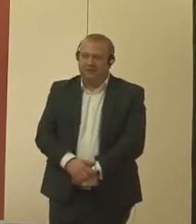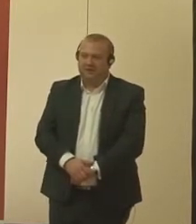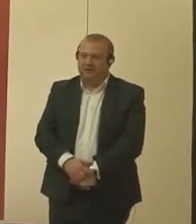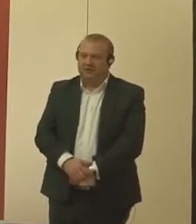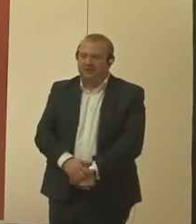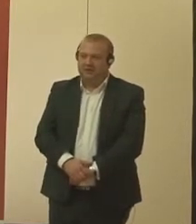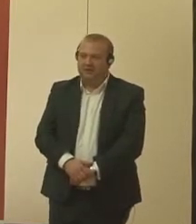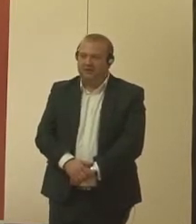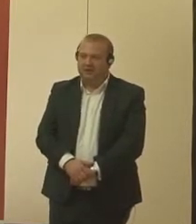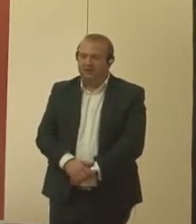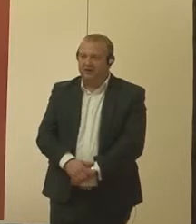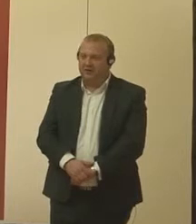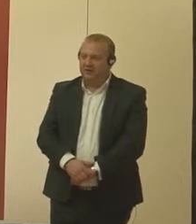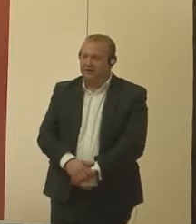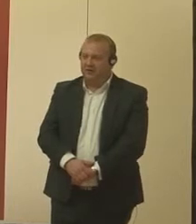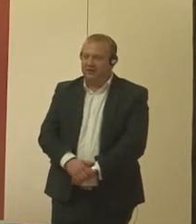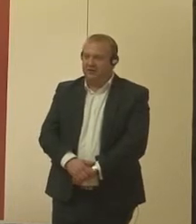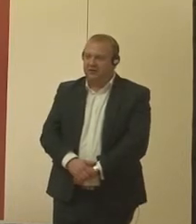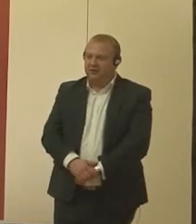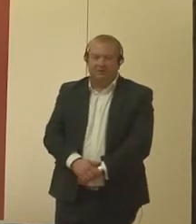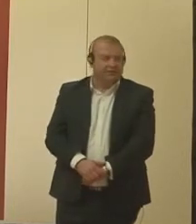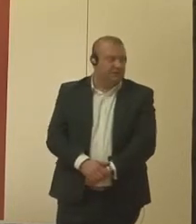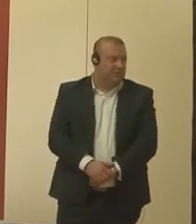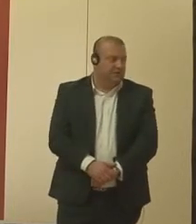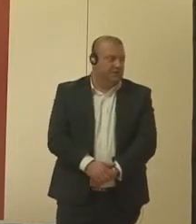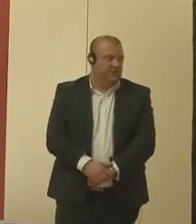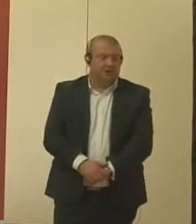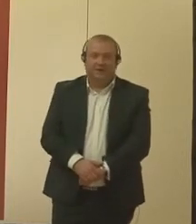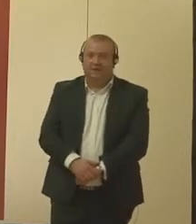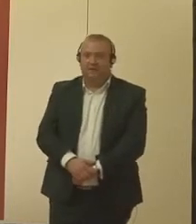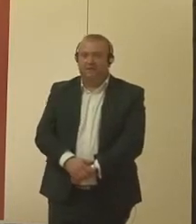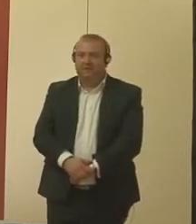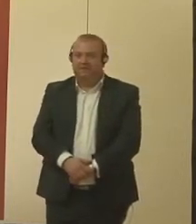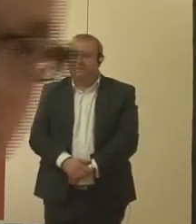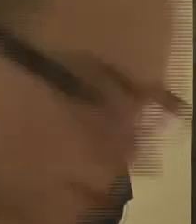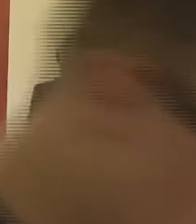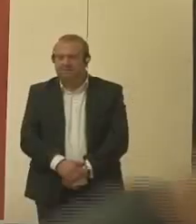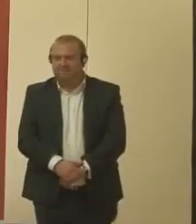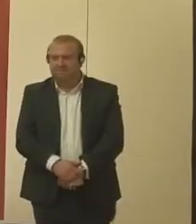Okay. Okay, I'll hold then. Yeah?